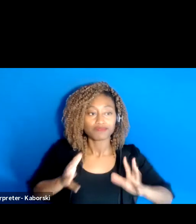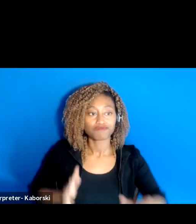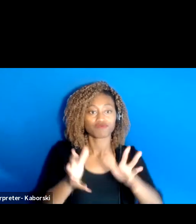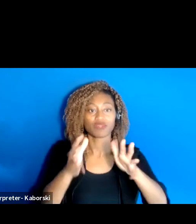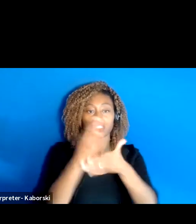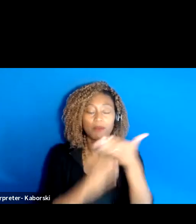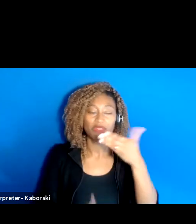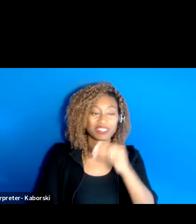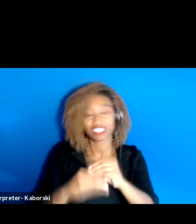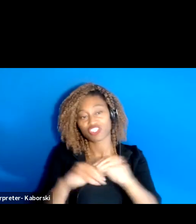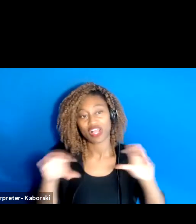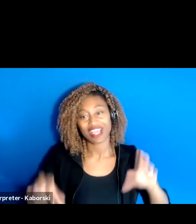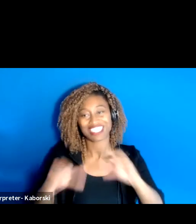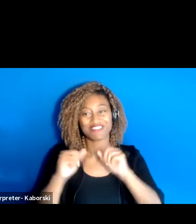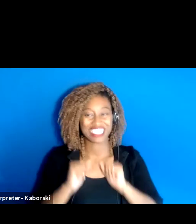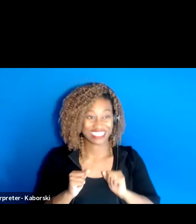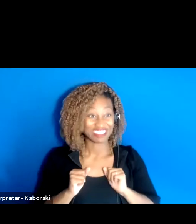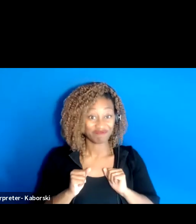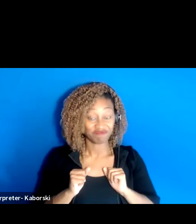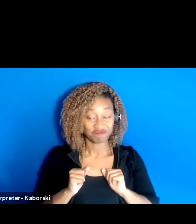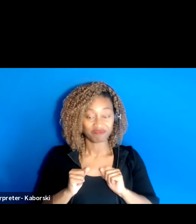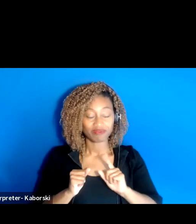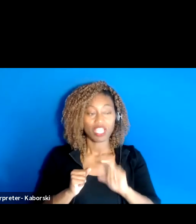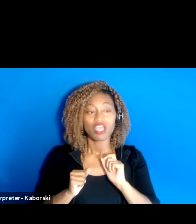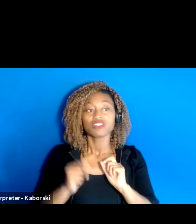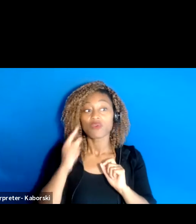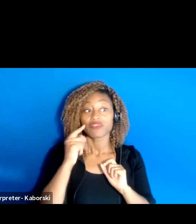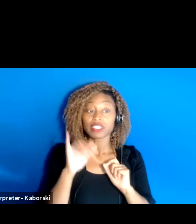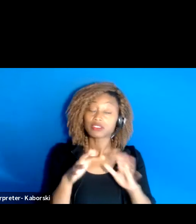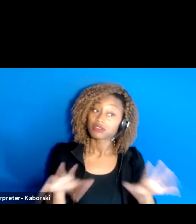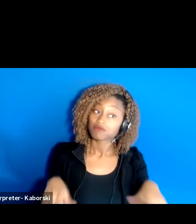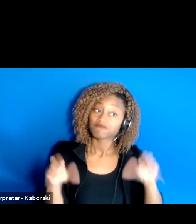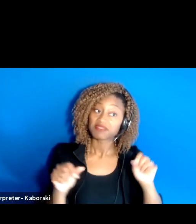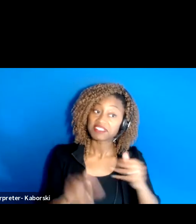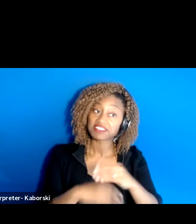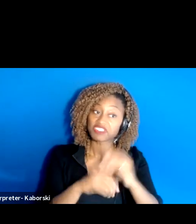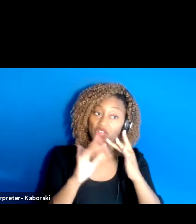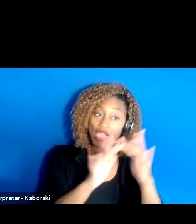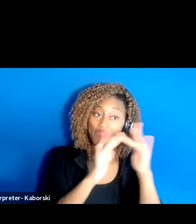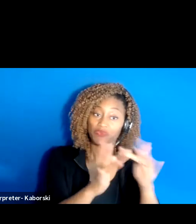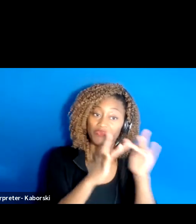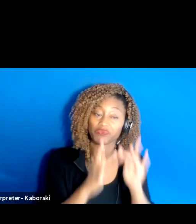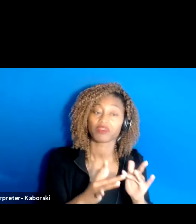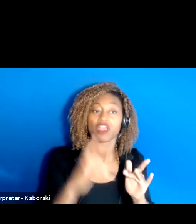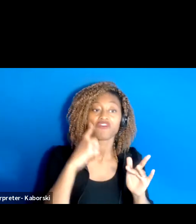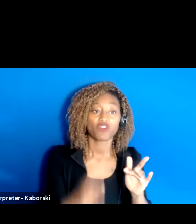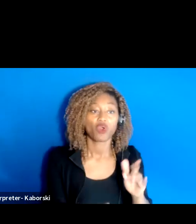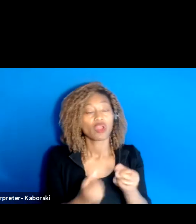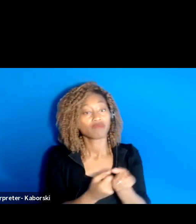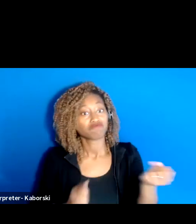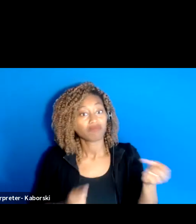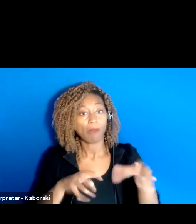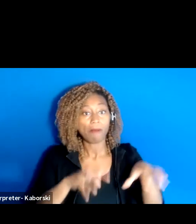additional activities. So that could be conducting additional outreach for under or unserved